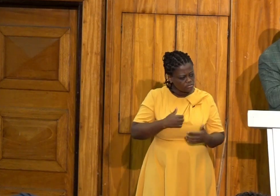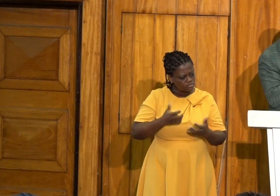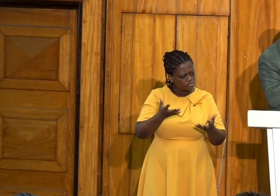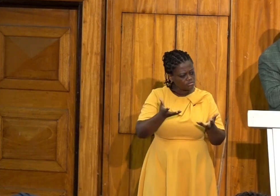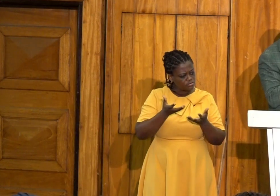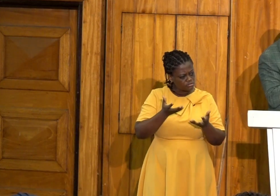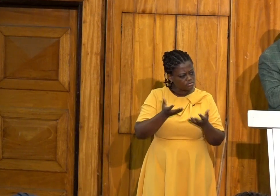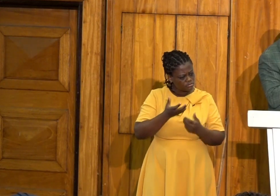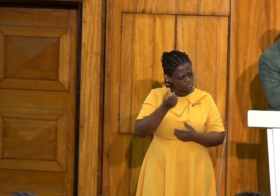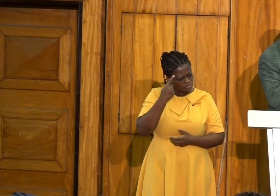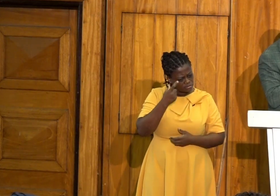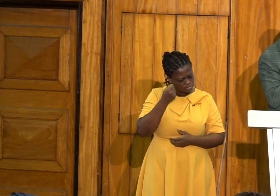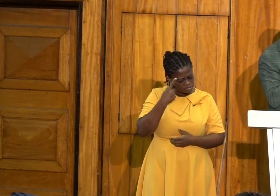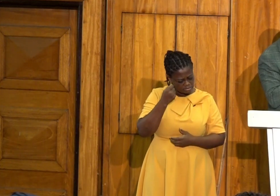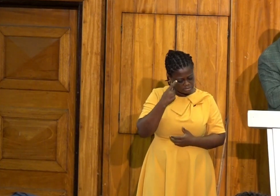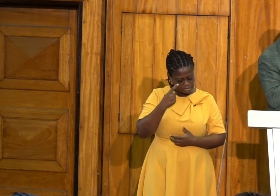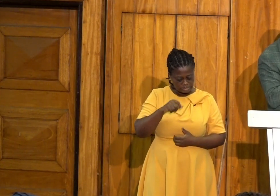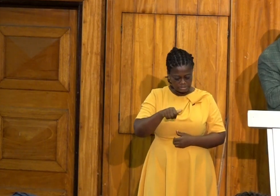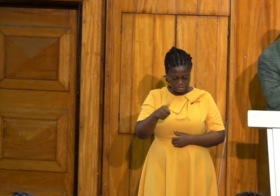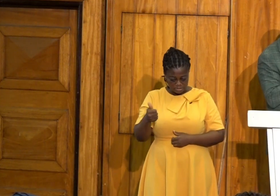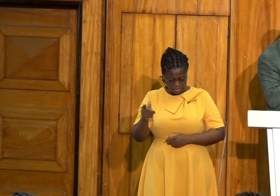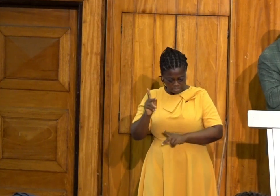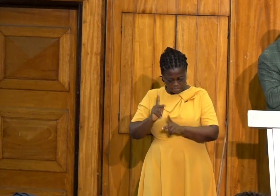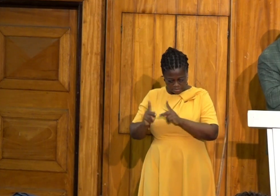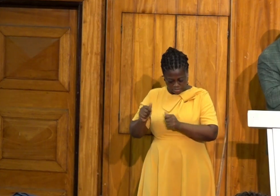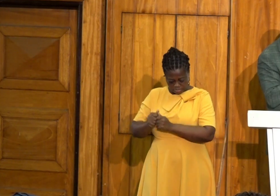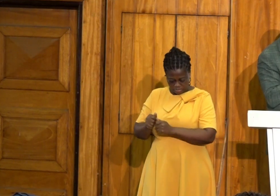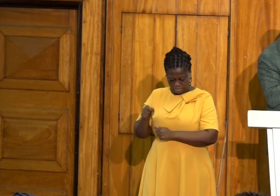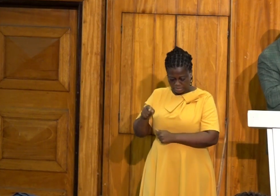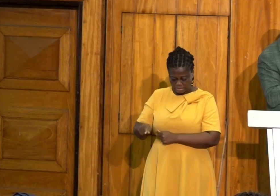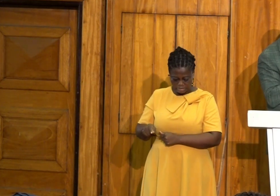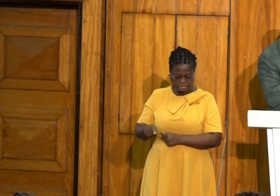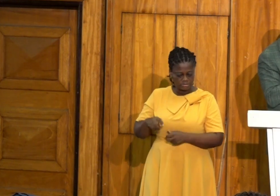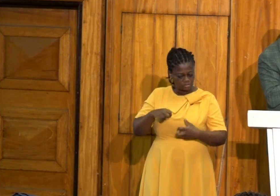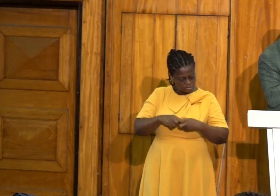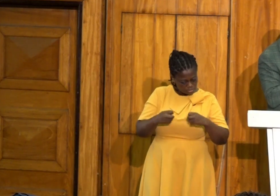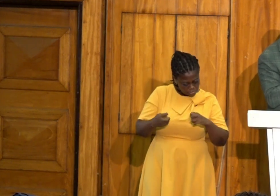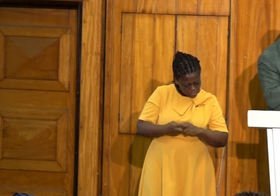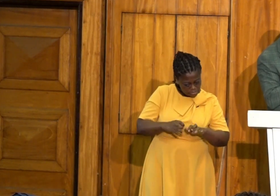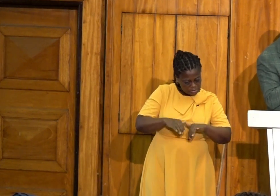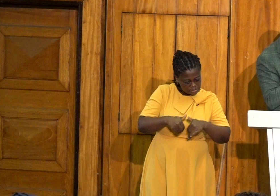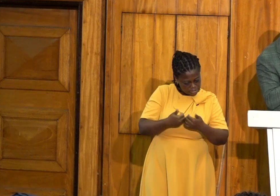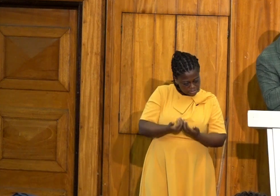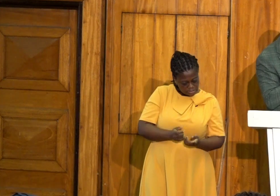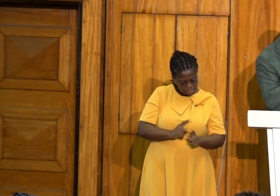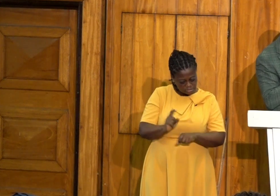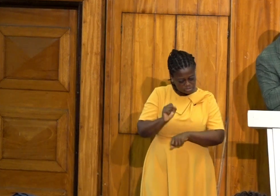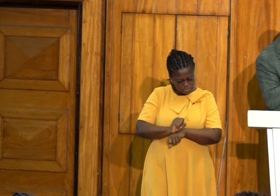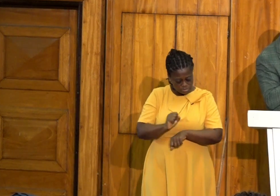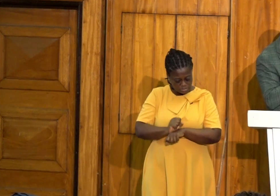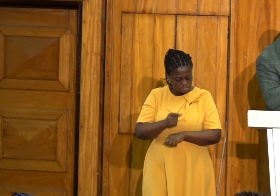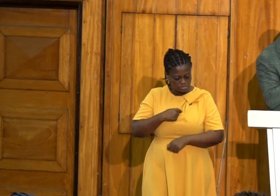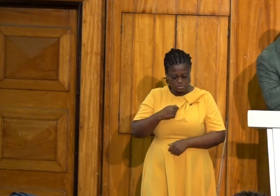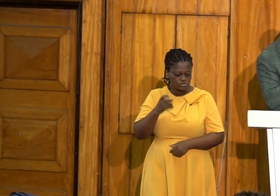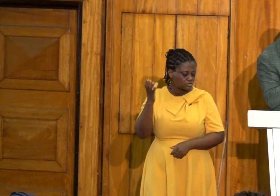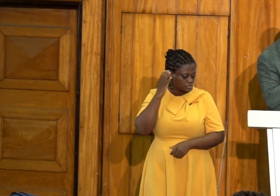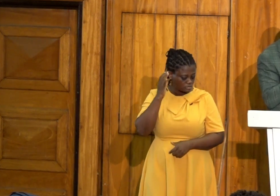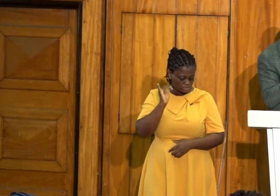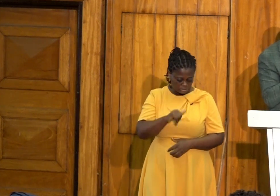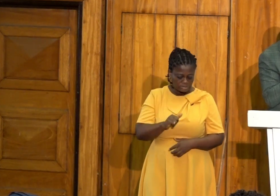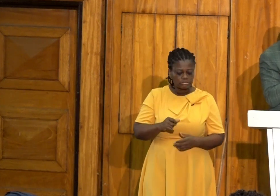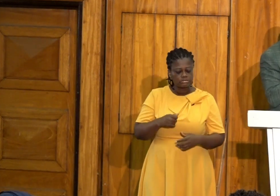had recurrence, how were they managed eventually? I did not get that. You can clarify that as